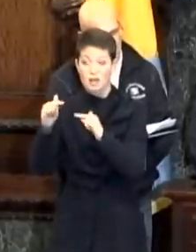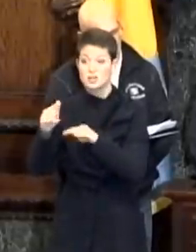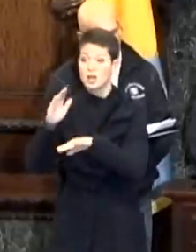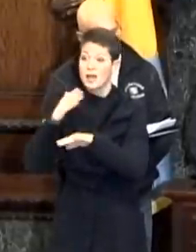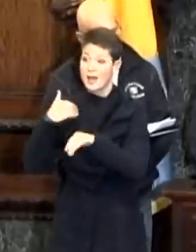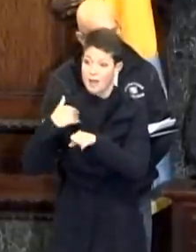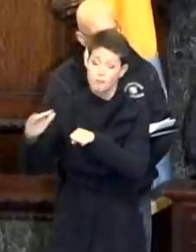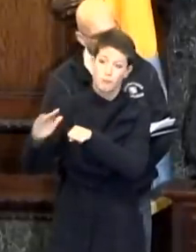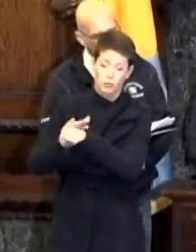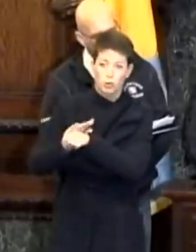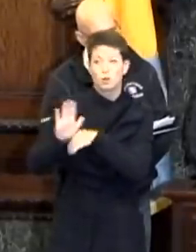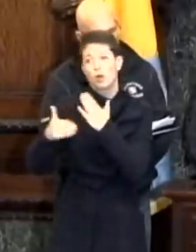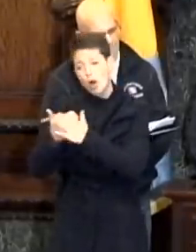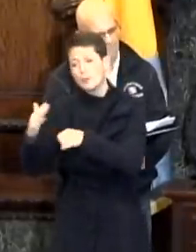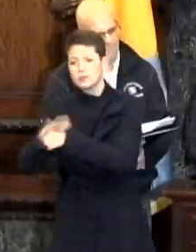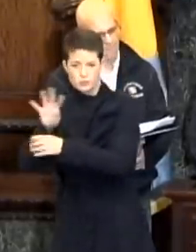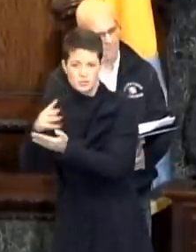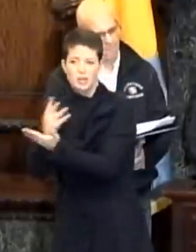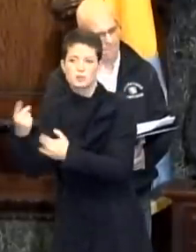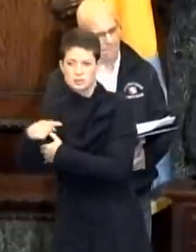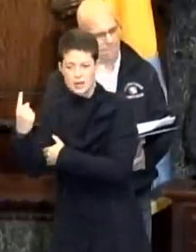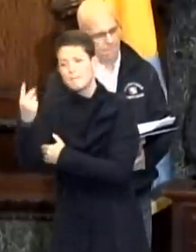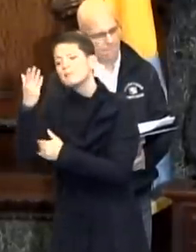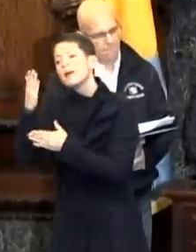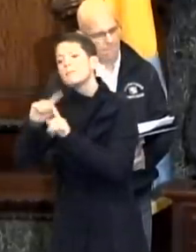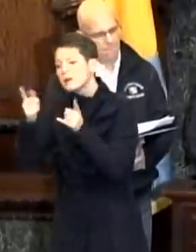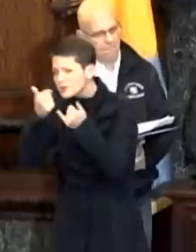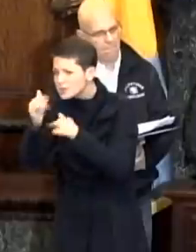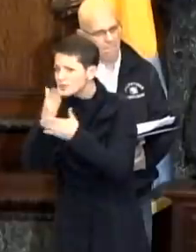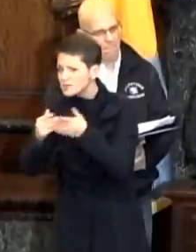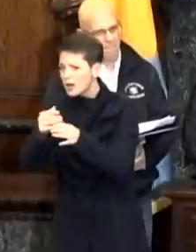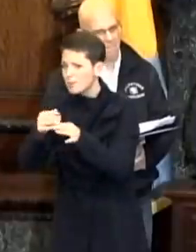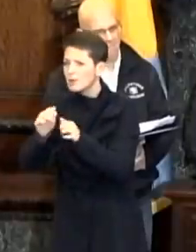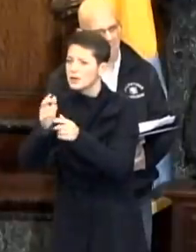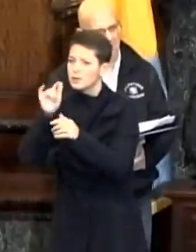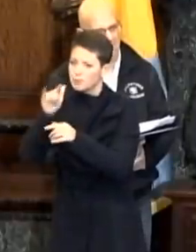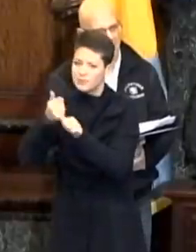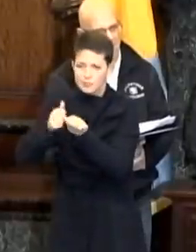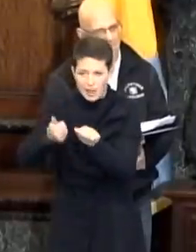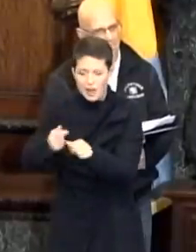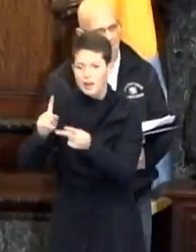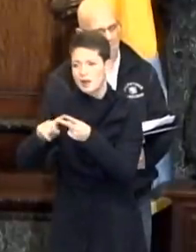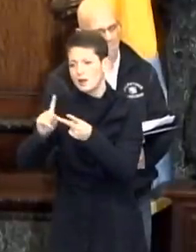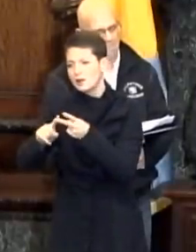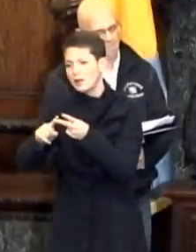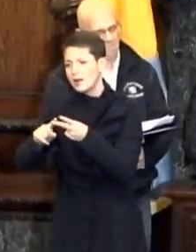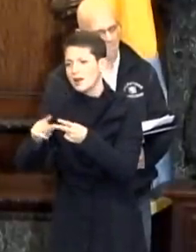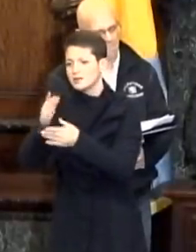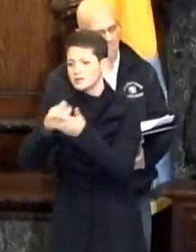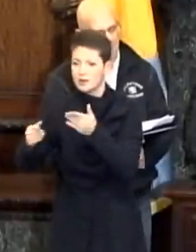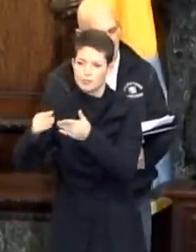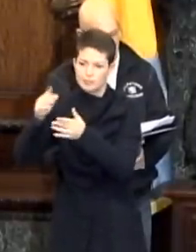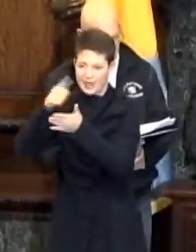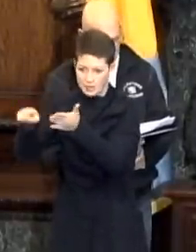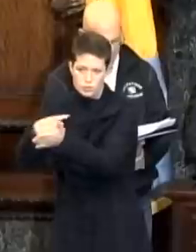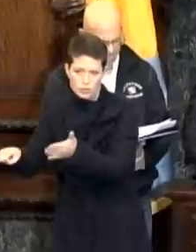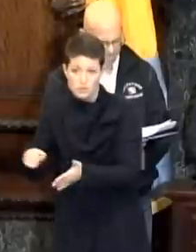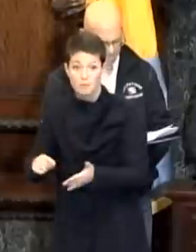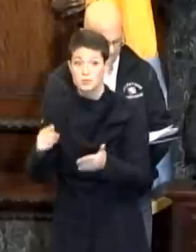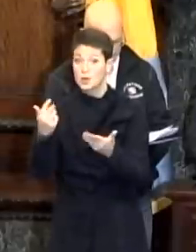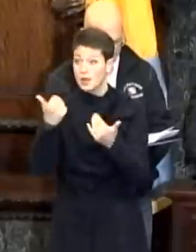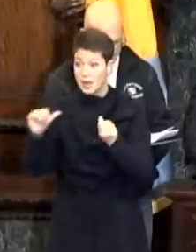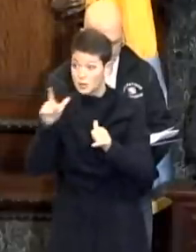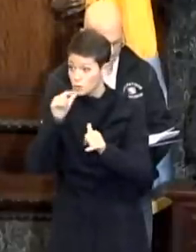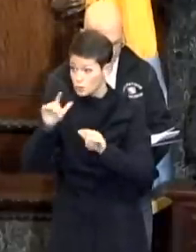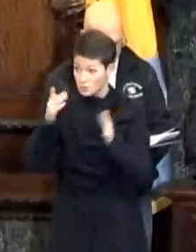full or nearly full schedules today, but there are still some delays and cancellations. Before you go out to the airport, ticket holders, we are urging